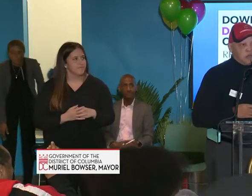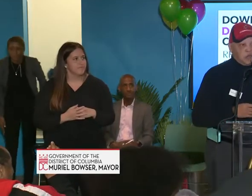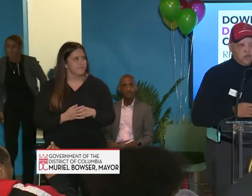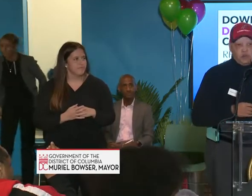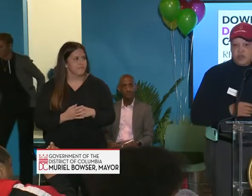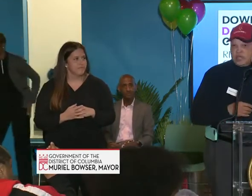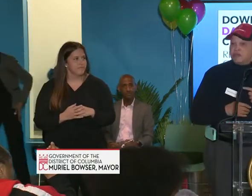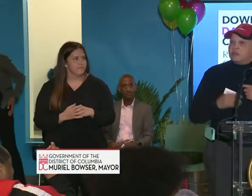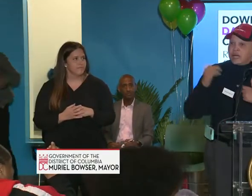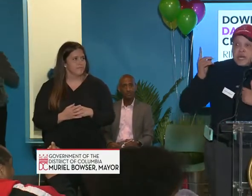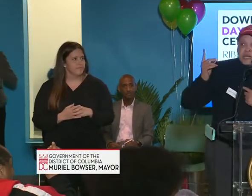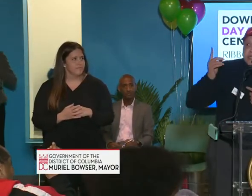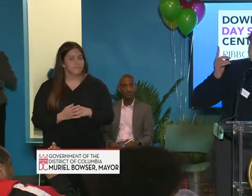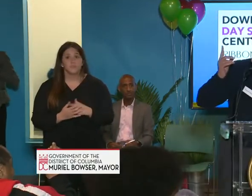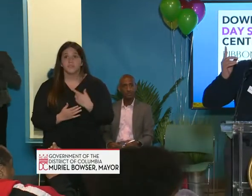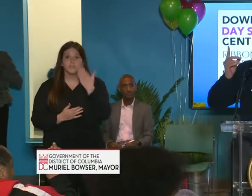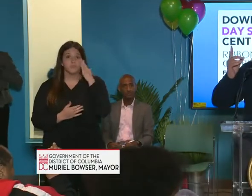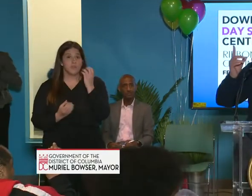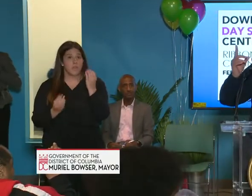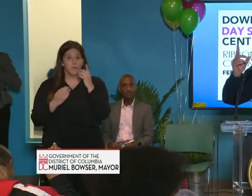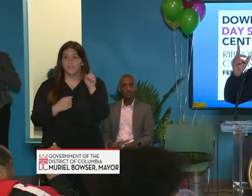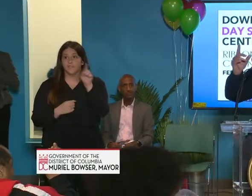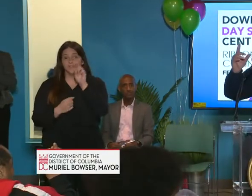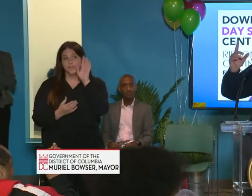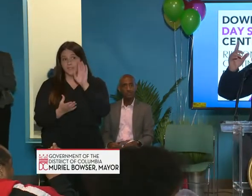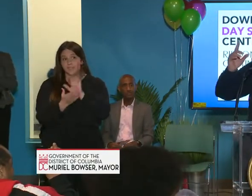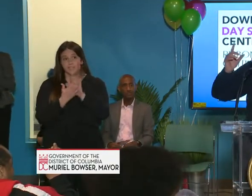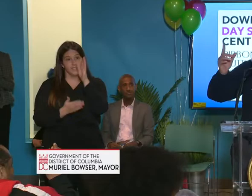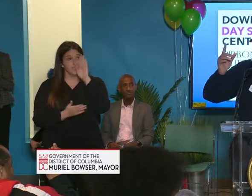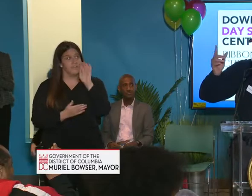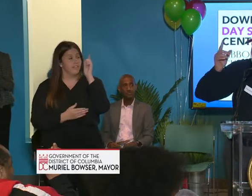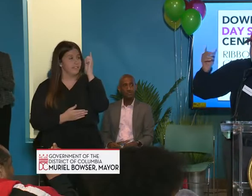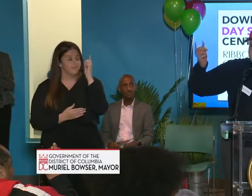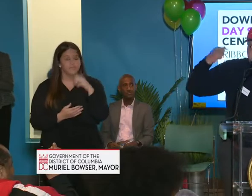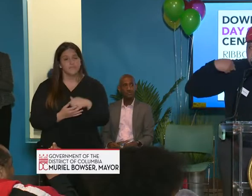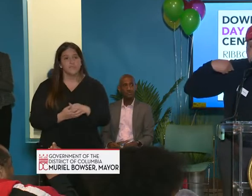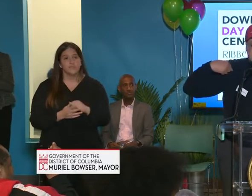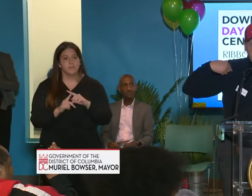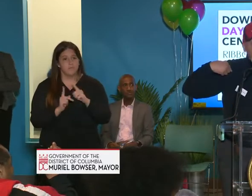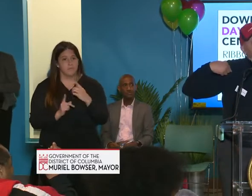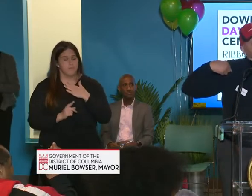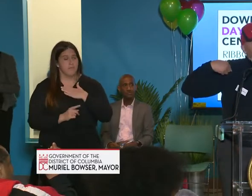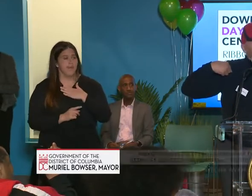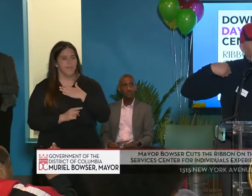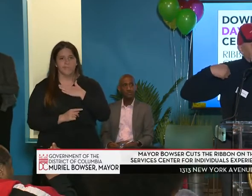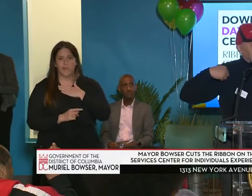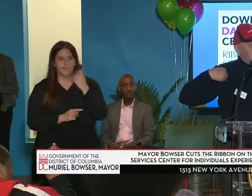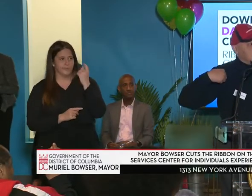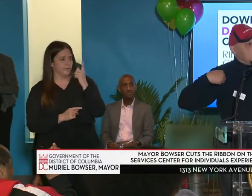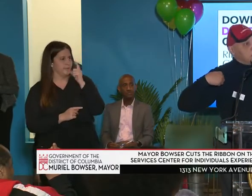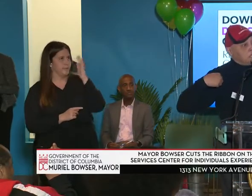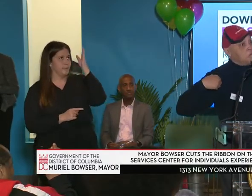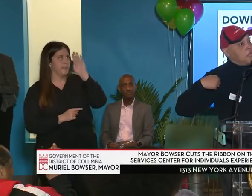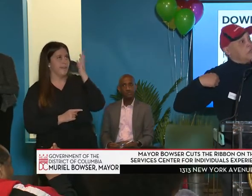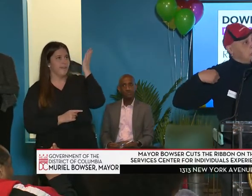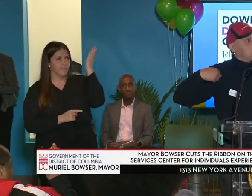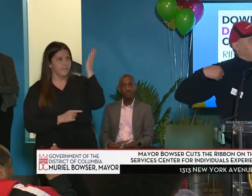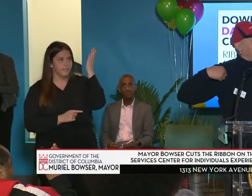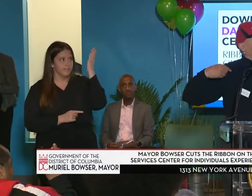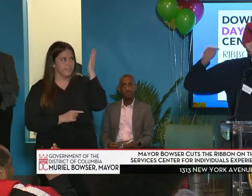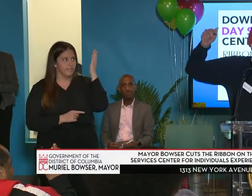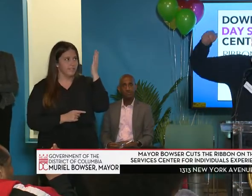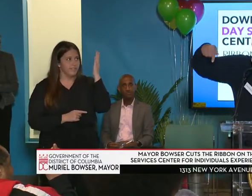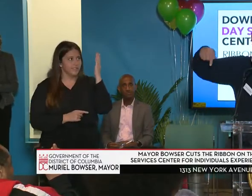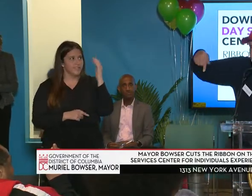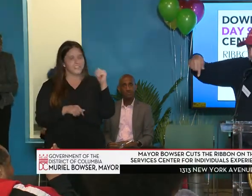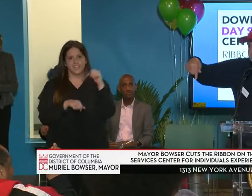I don't know how many of you believe in God, but I can tell you that the God of my understanding sent my